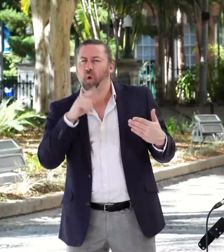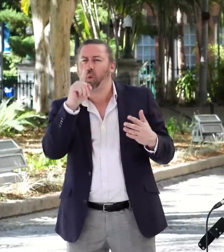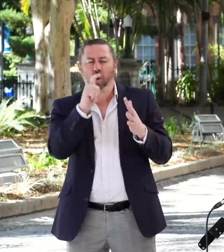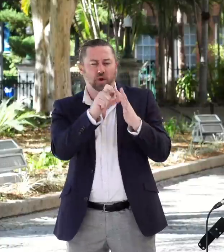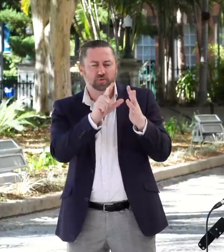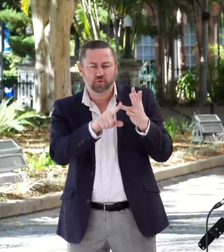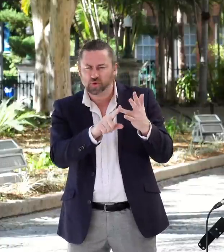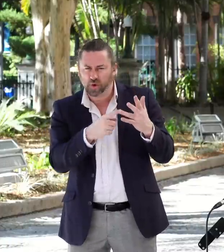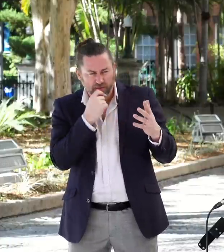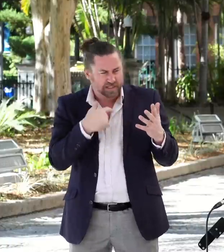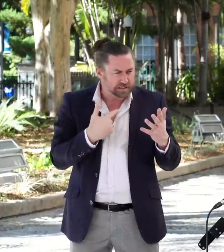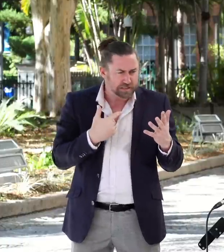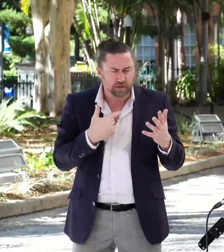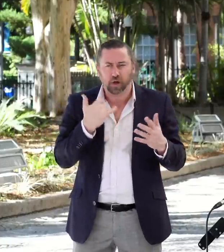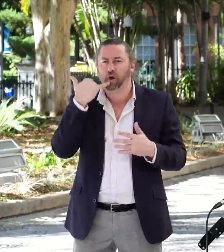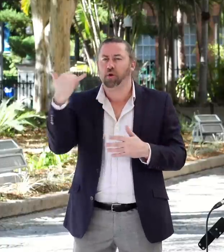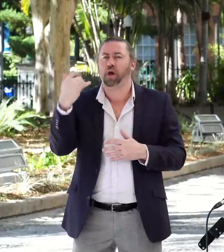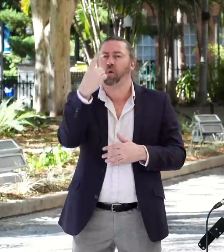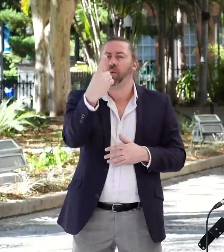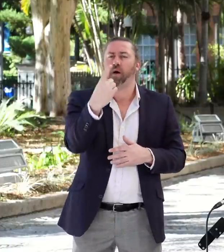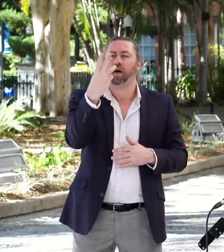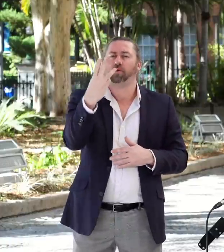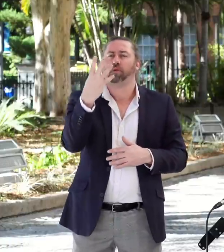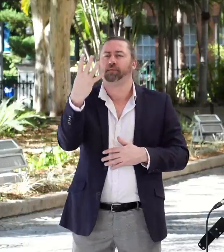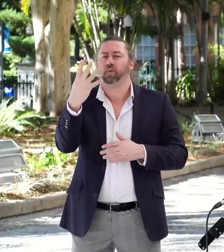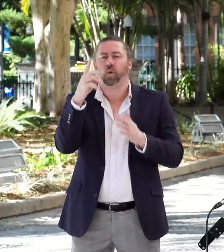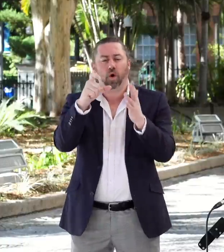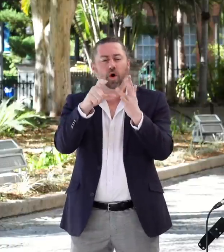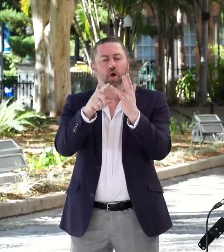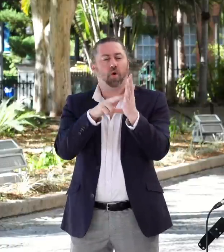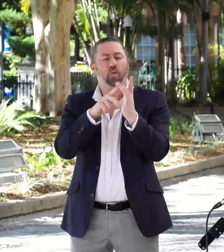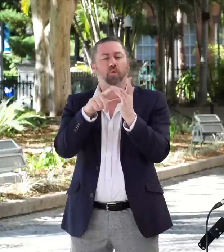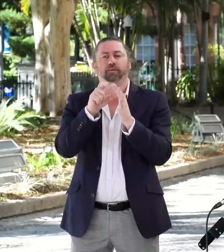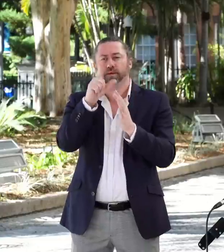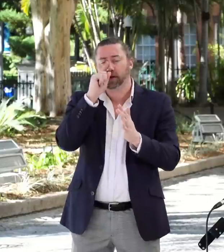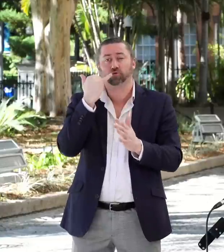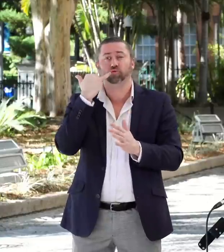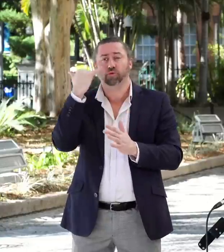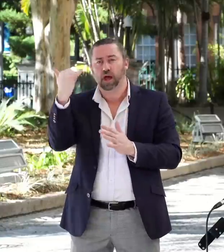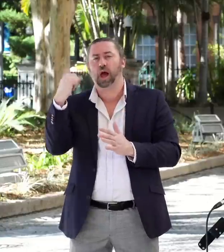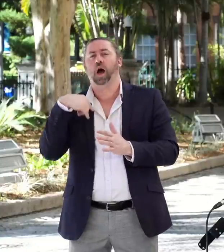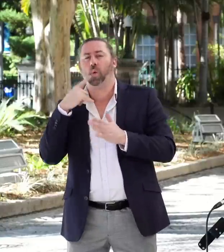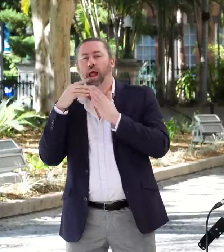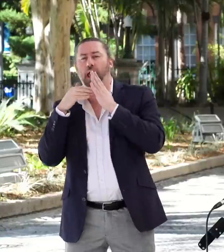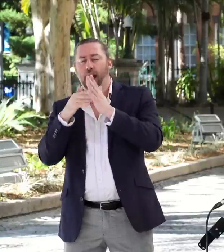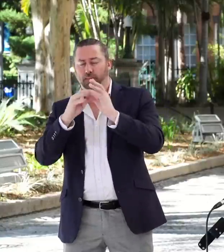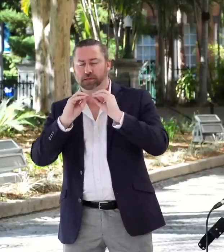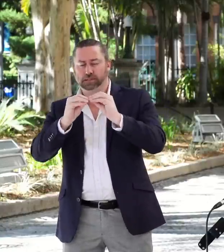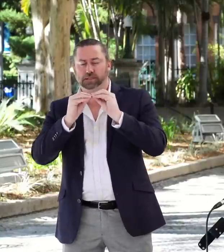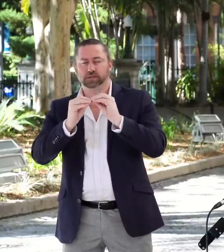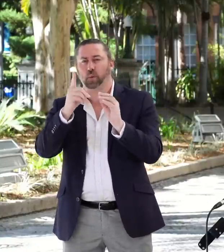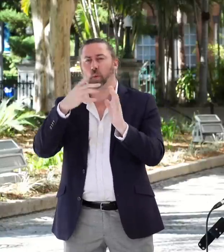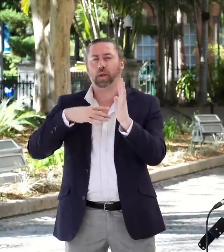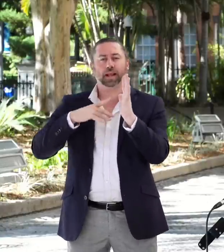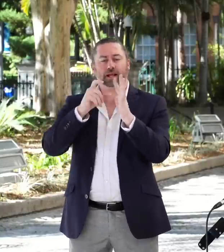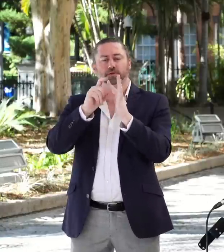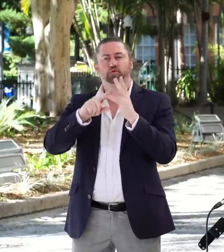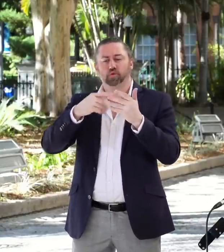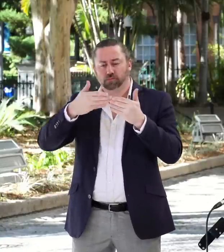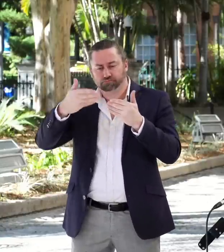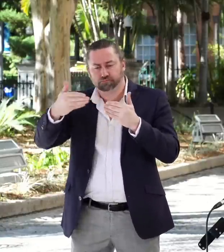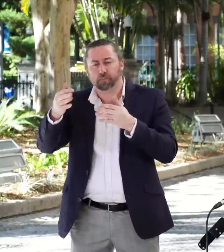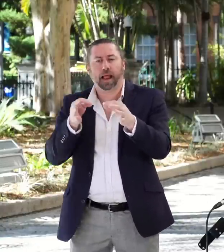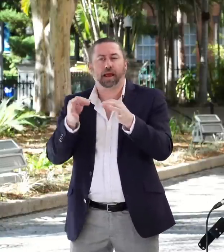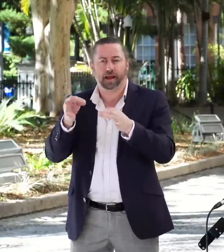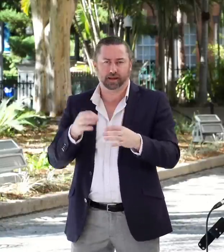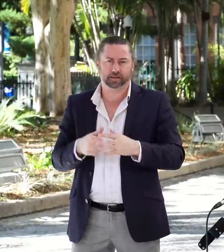ring 134 COVID and we'll assist you to work through what that means. That's very important as we go forward. Thank